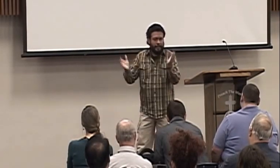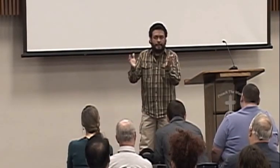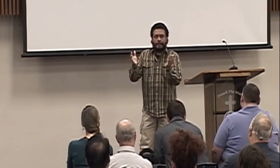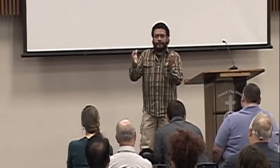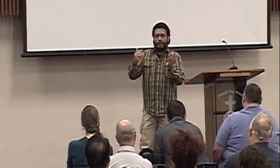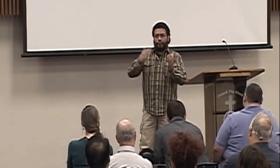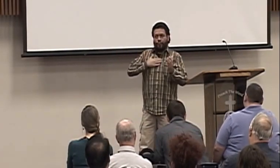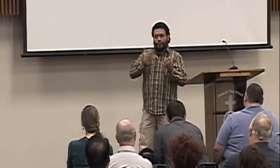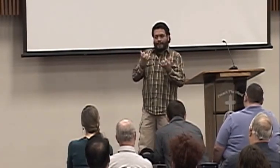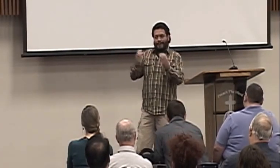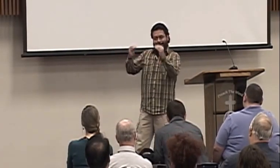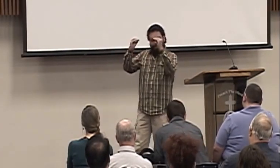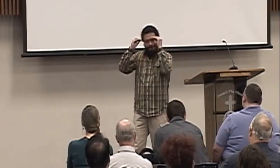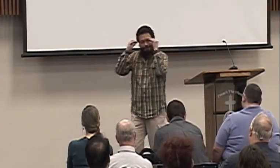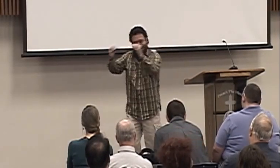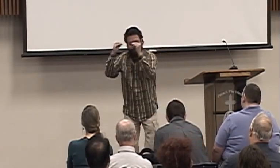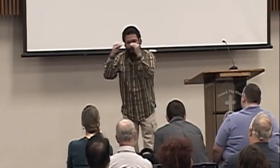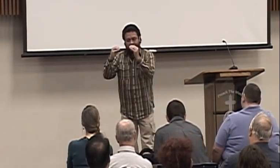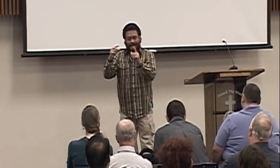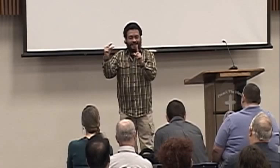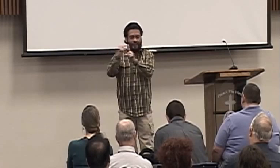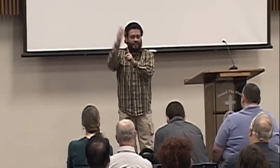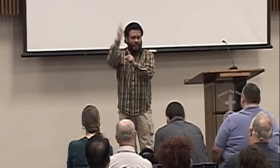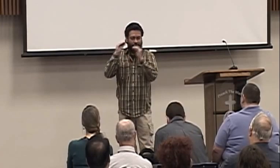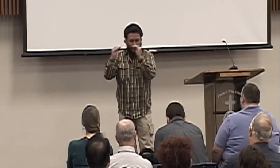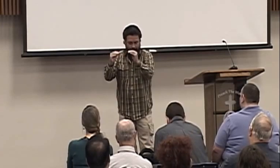Honduras. And so I want to be able to teach them the Word of God